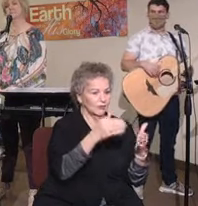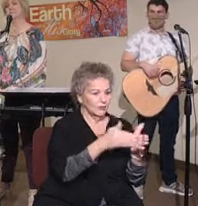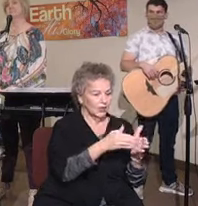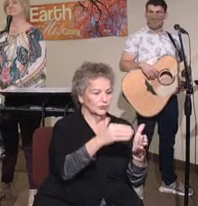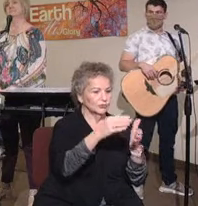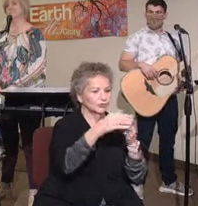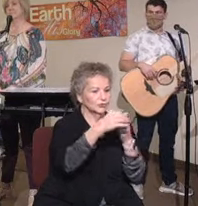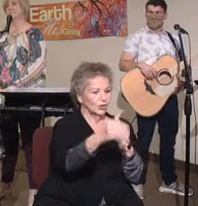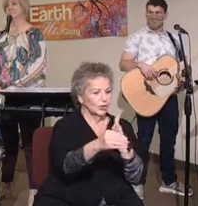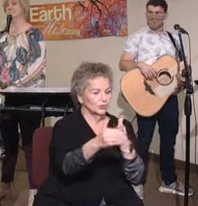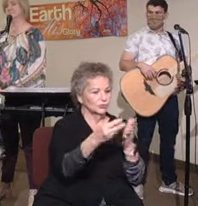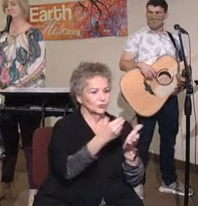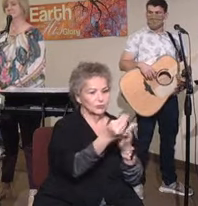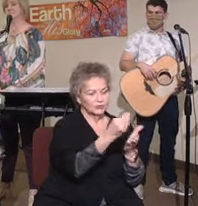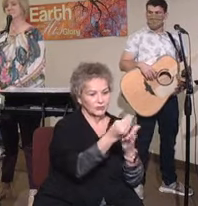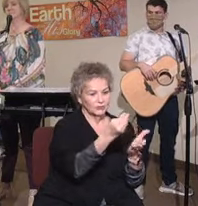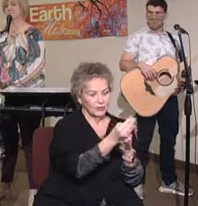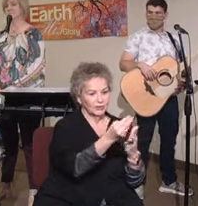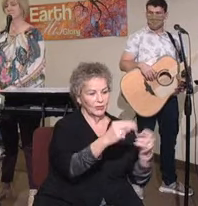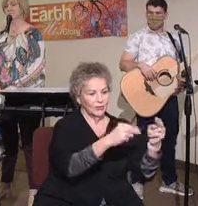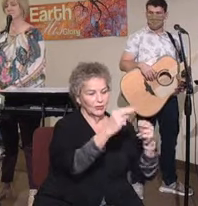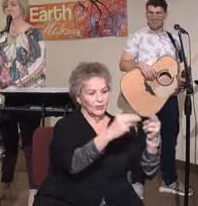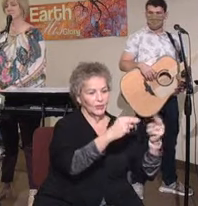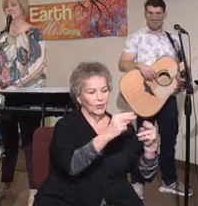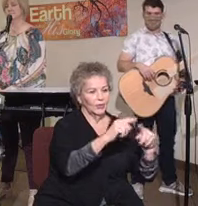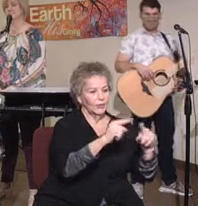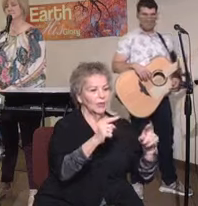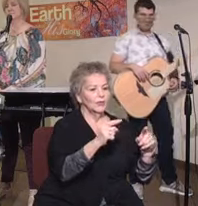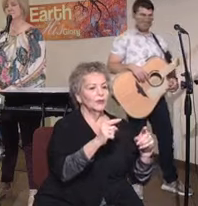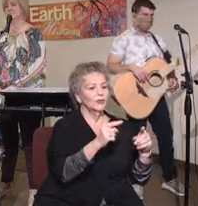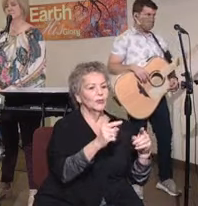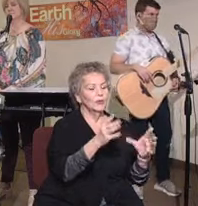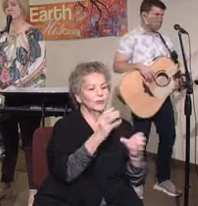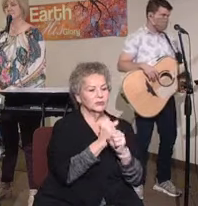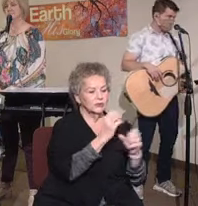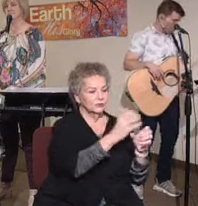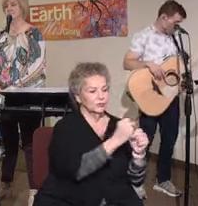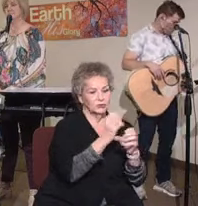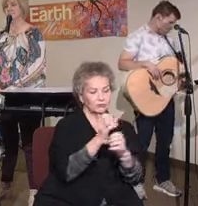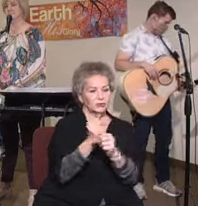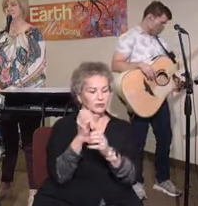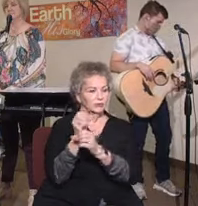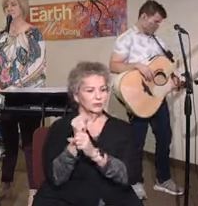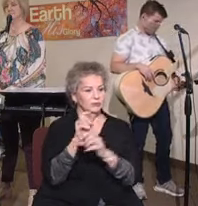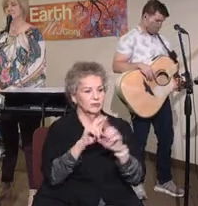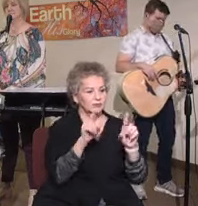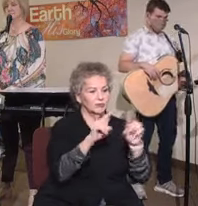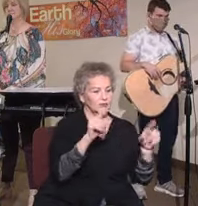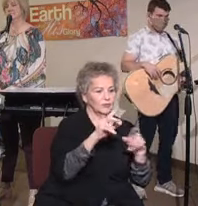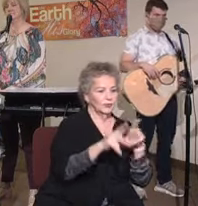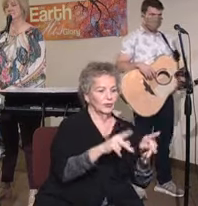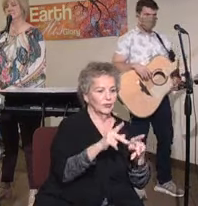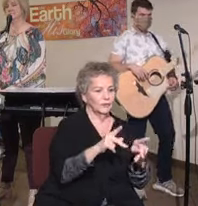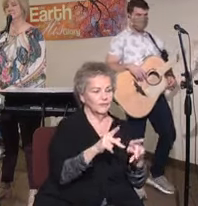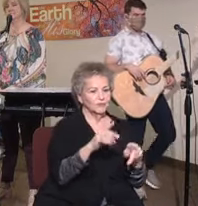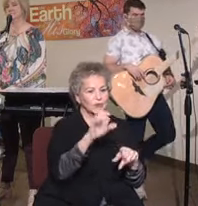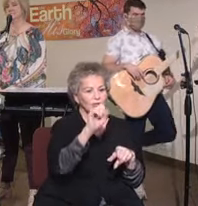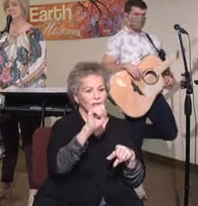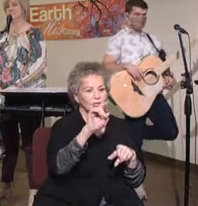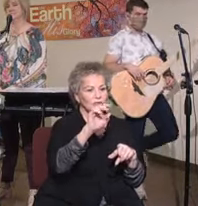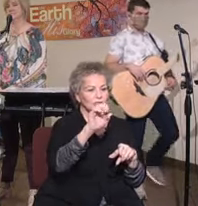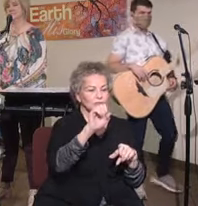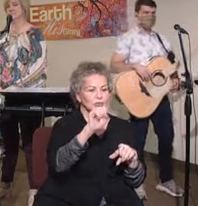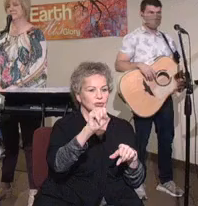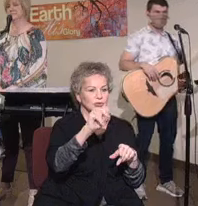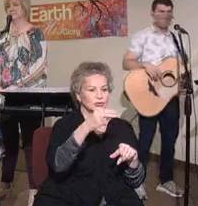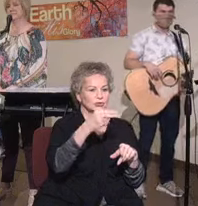$800,000 for the glory of God. It's coming in for His kingdom and His glory. Everything, a sheet of plywood now, used to cost